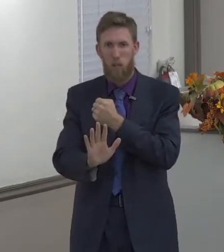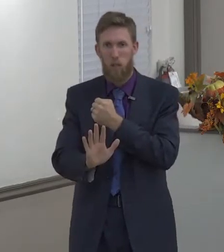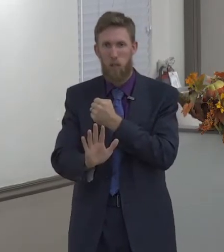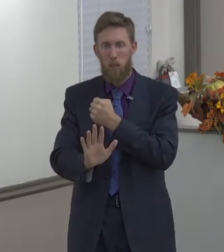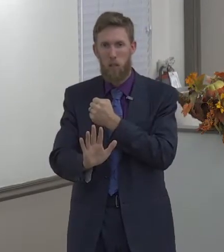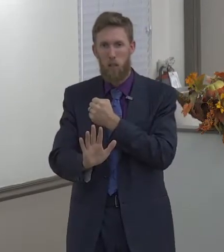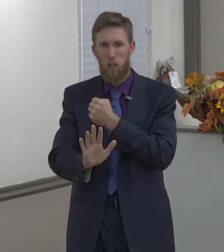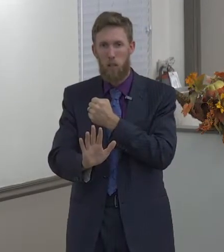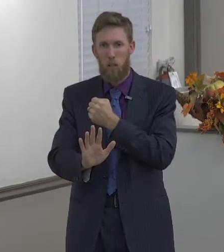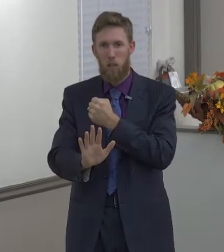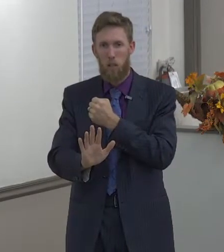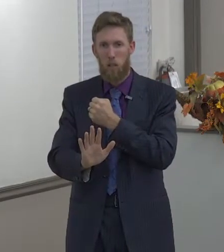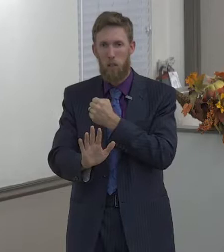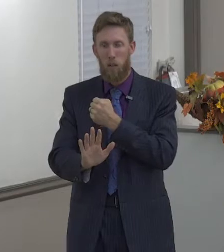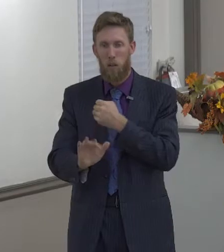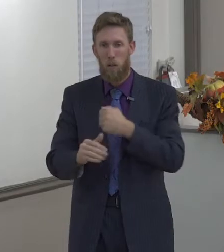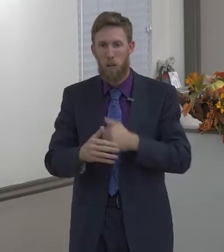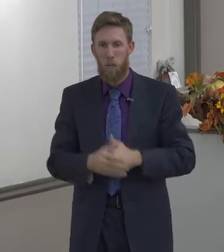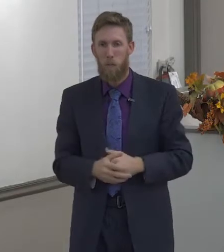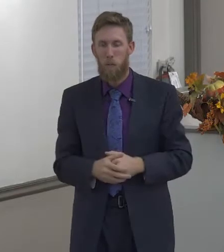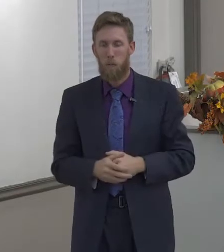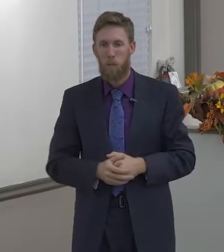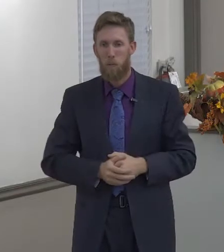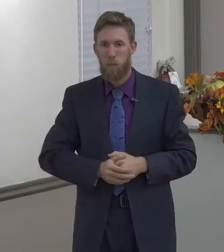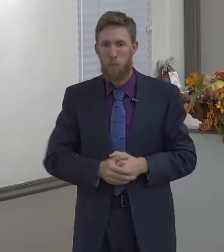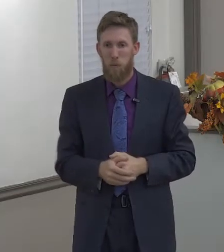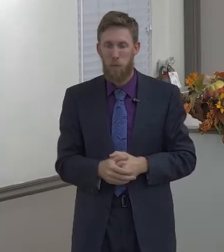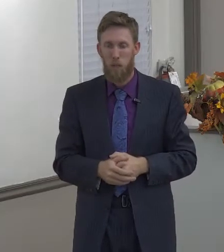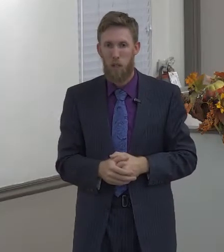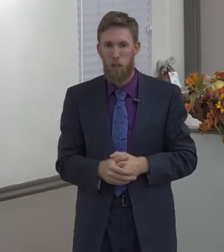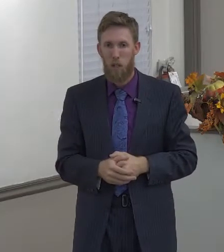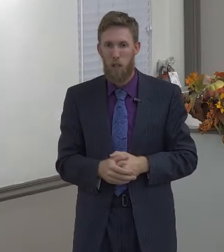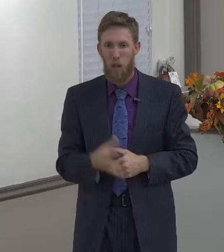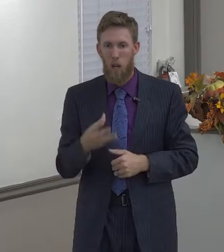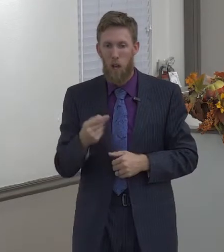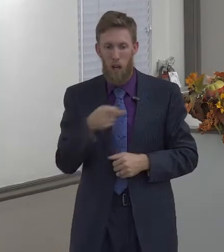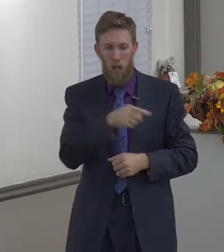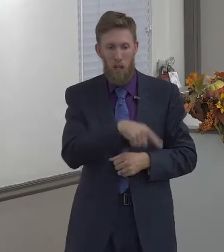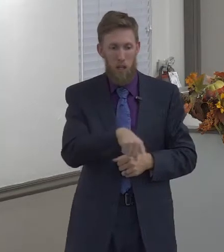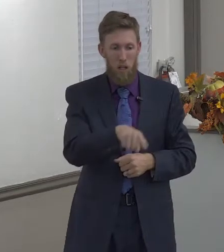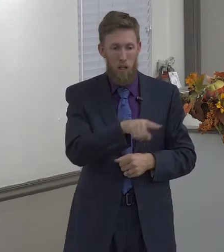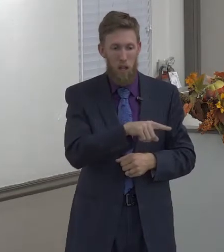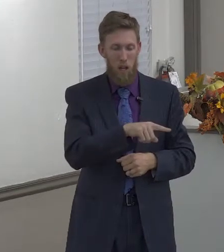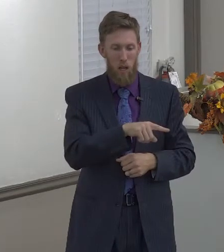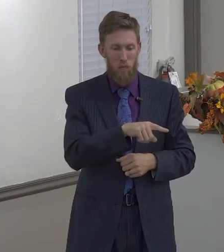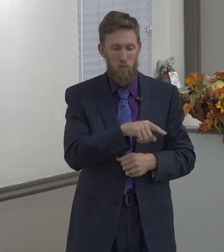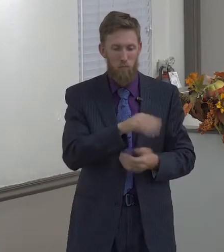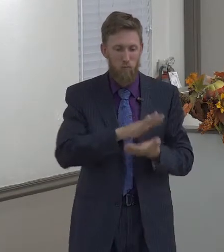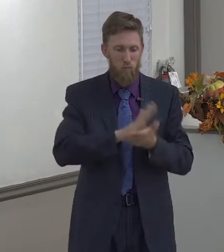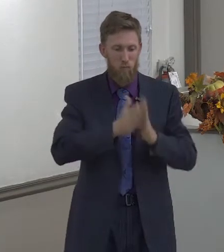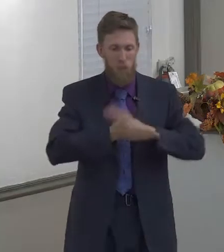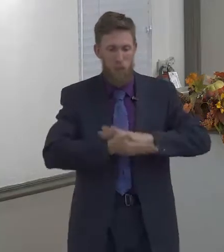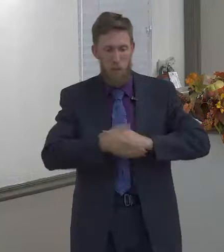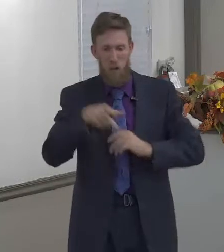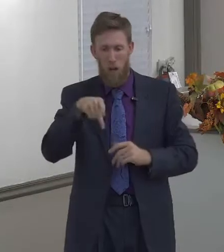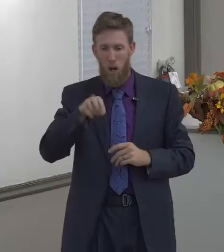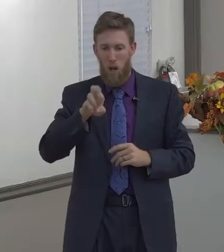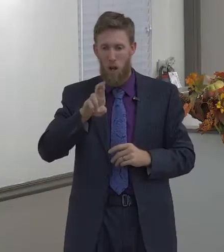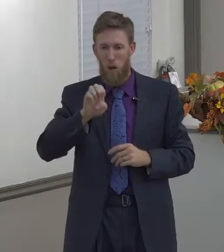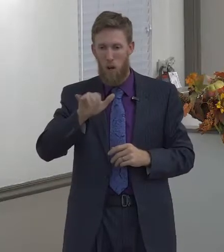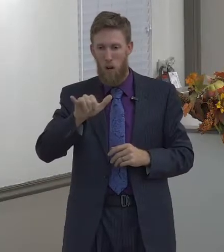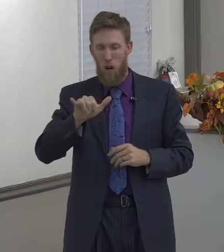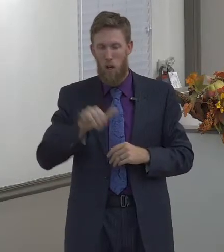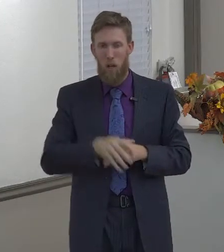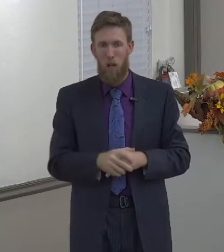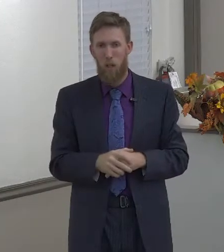the ones that get plucked out and the ones that Satan attacks. They're the ones that struggle. So a flock.